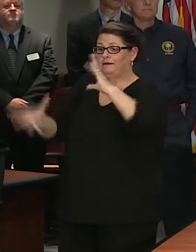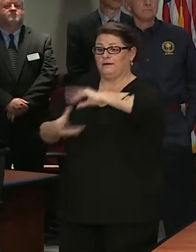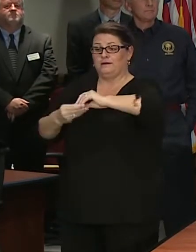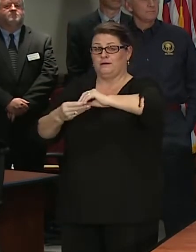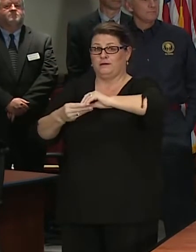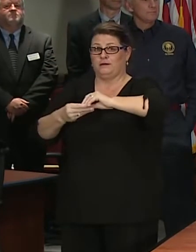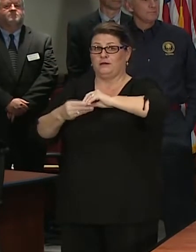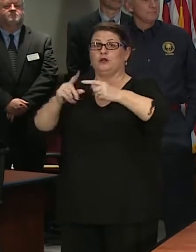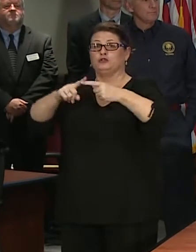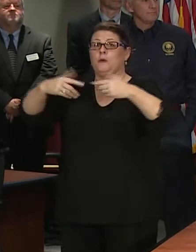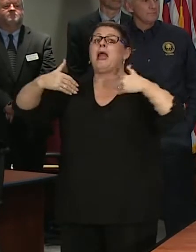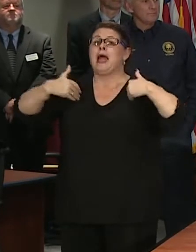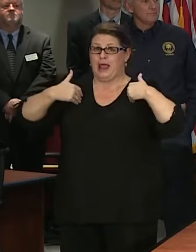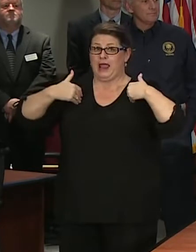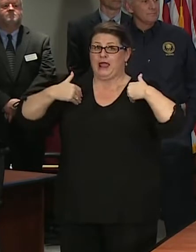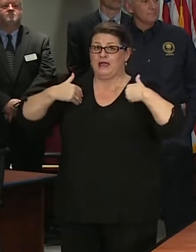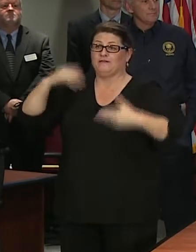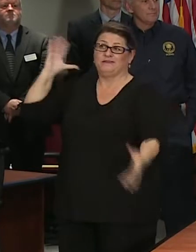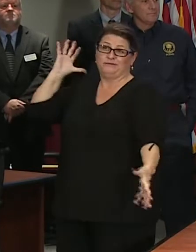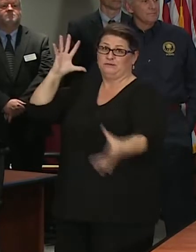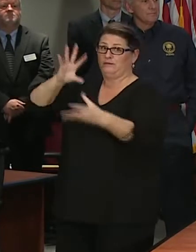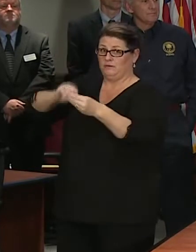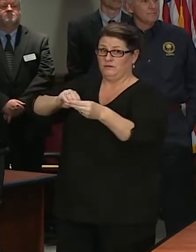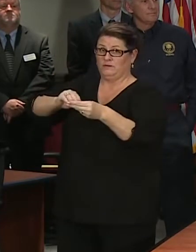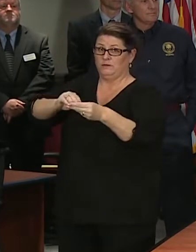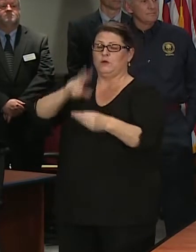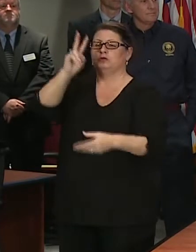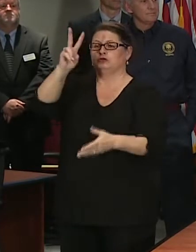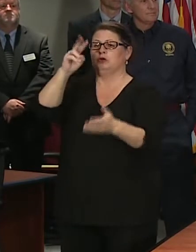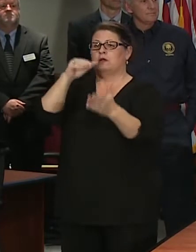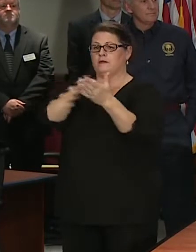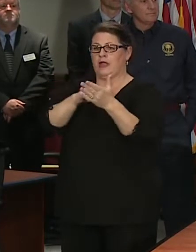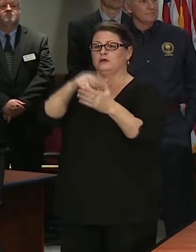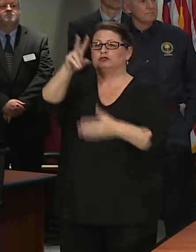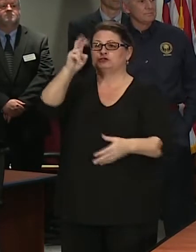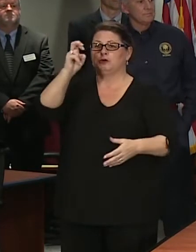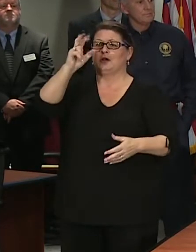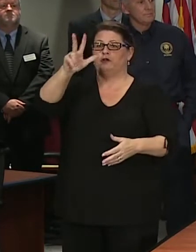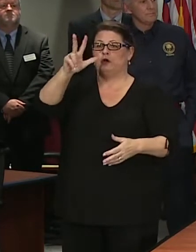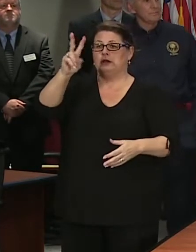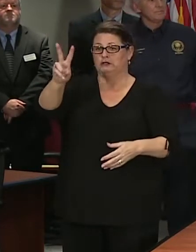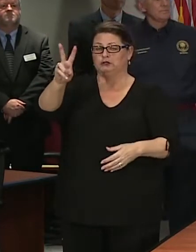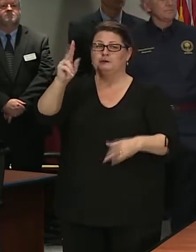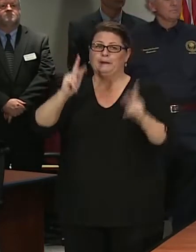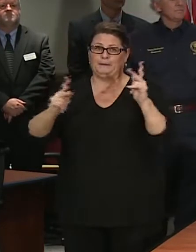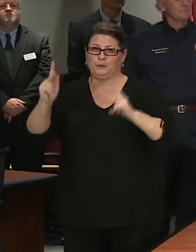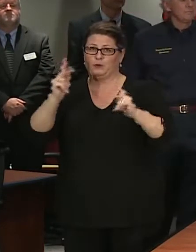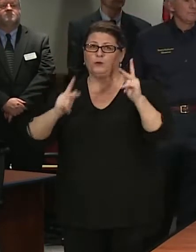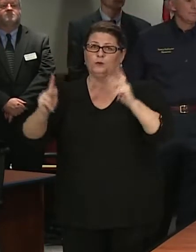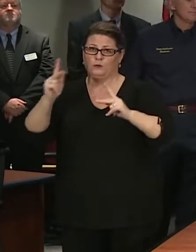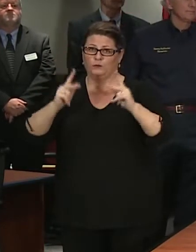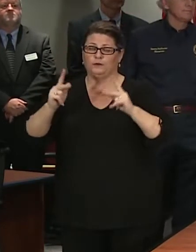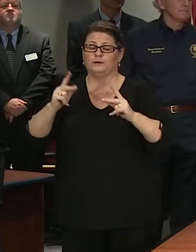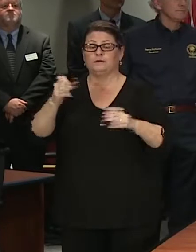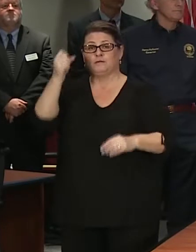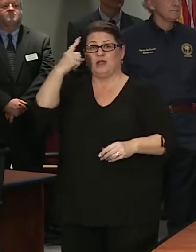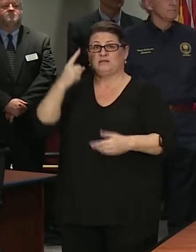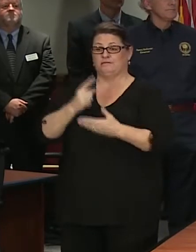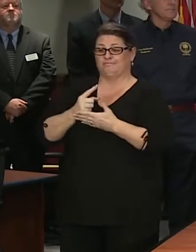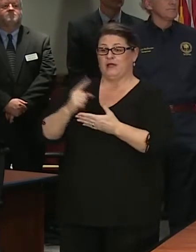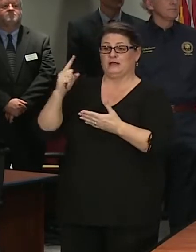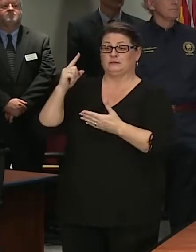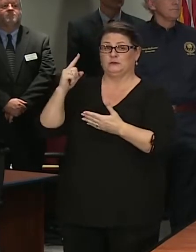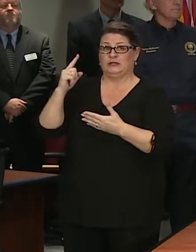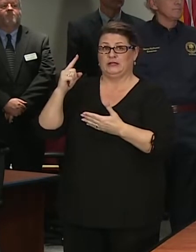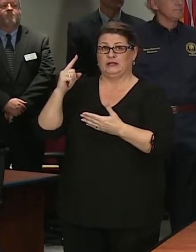confirmed to have the disease in South Carolina to 2,232. Over the last week, we have